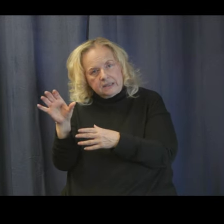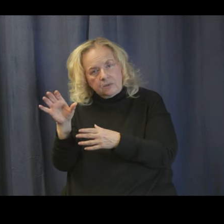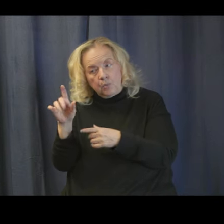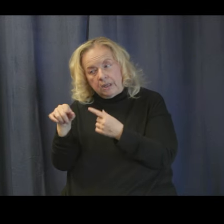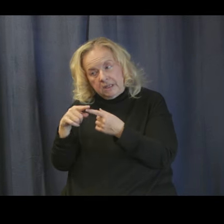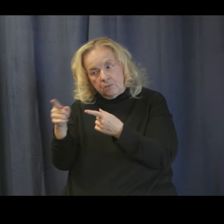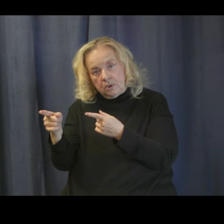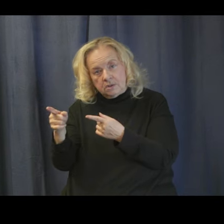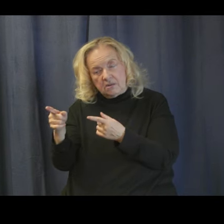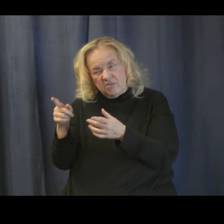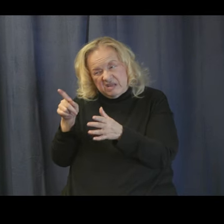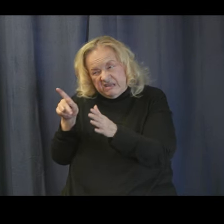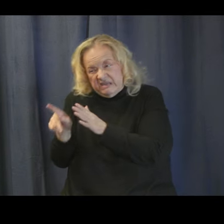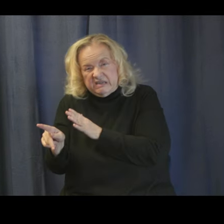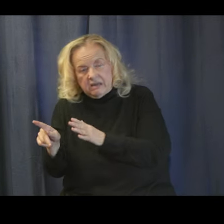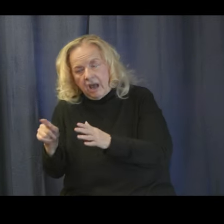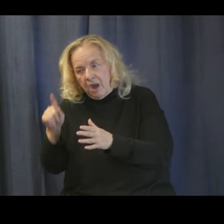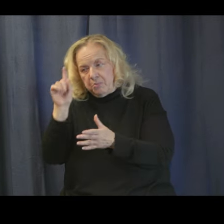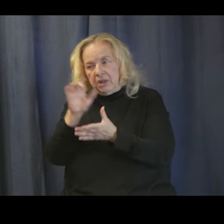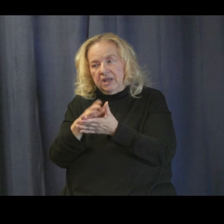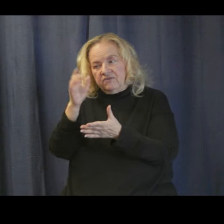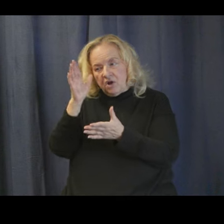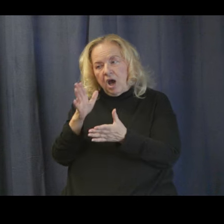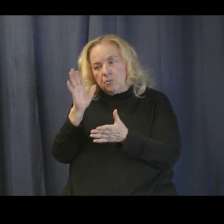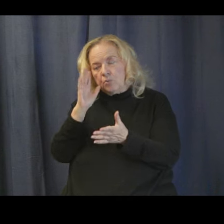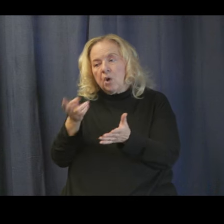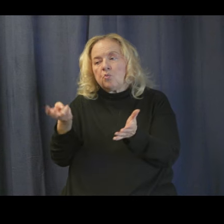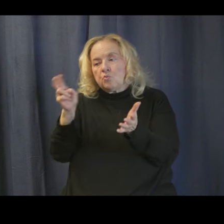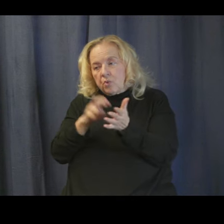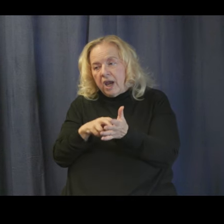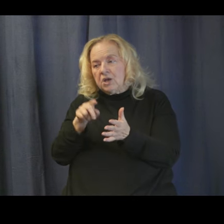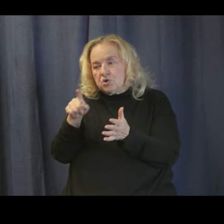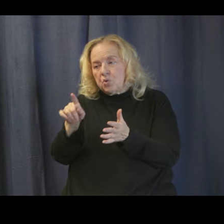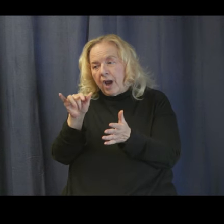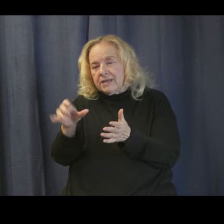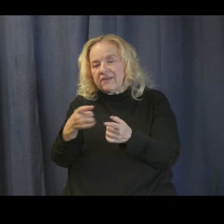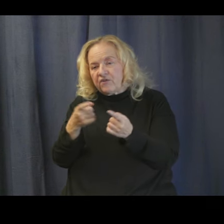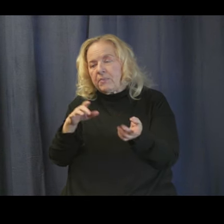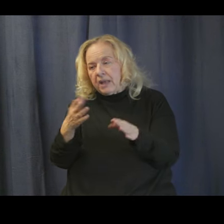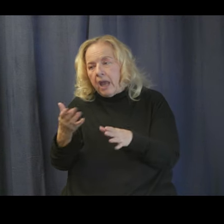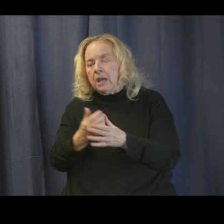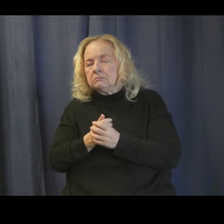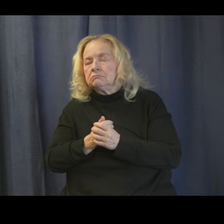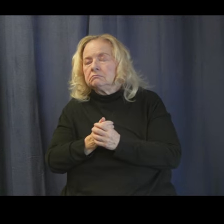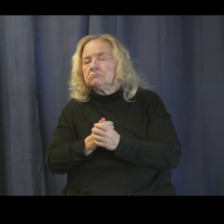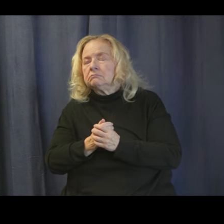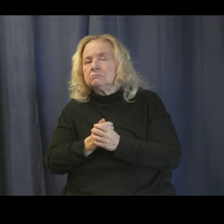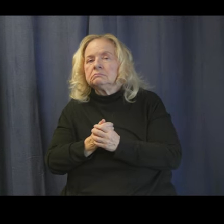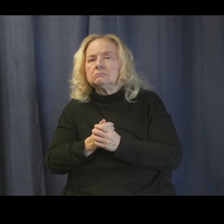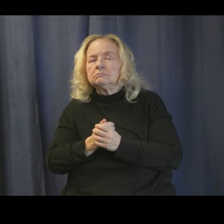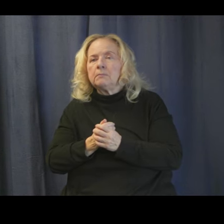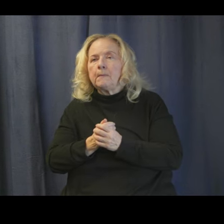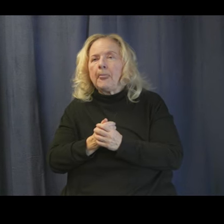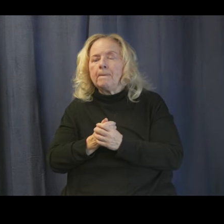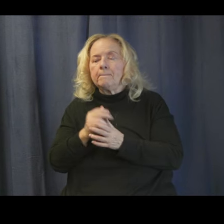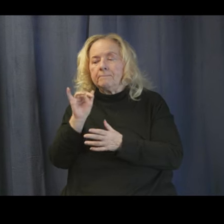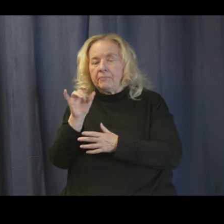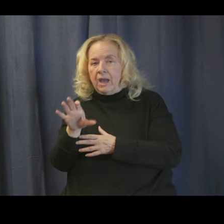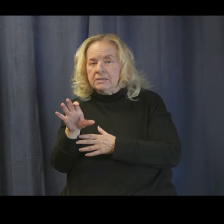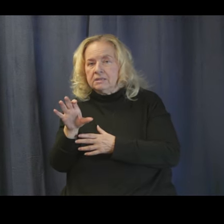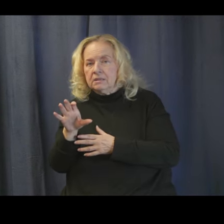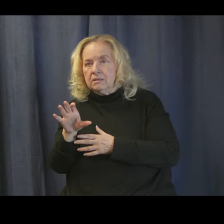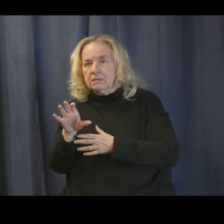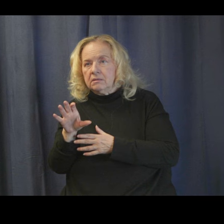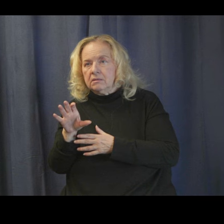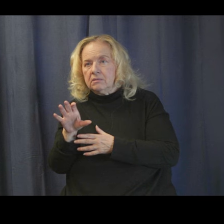Isaac when he was about to kill him that I believe God is going to raise you, Isaac, from the dead. And so here